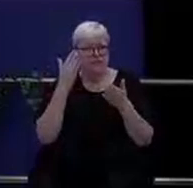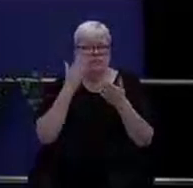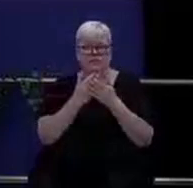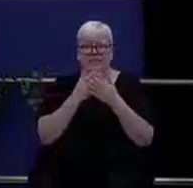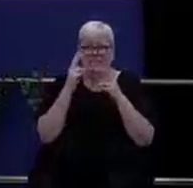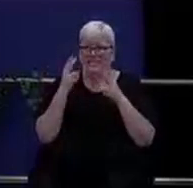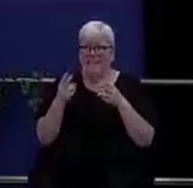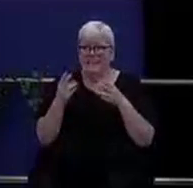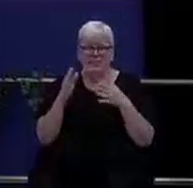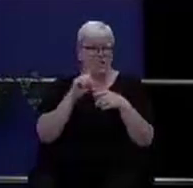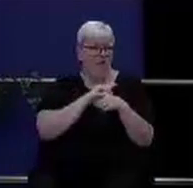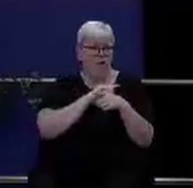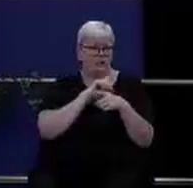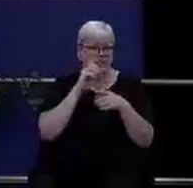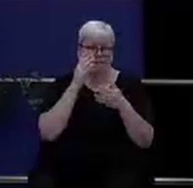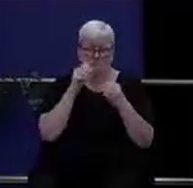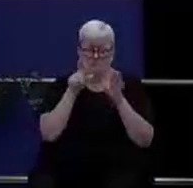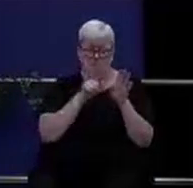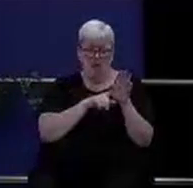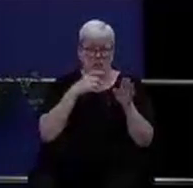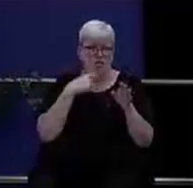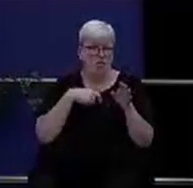were caused by humans. So